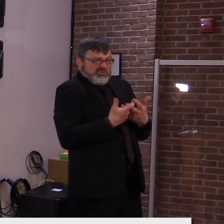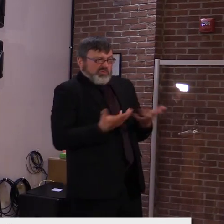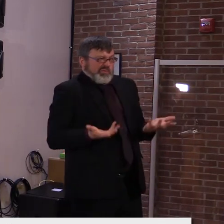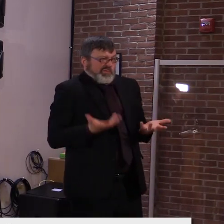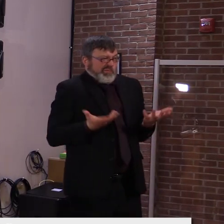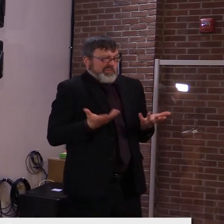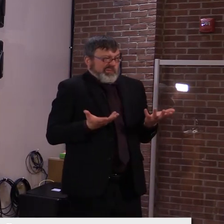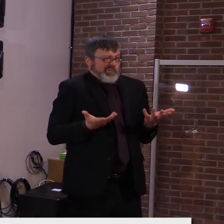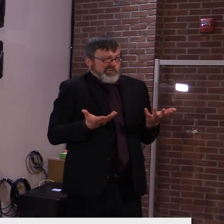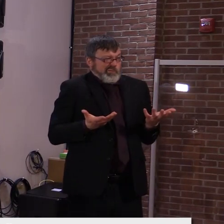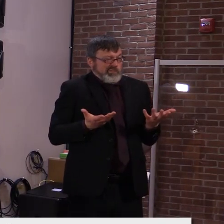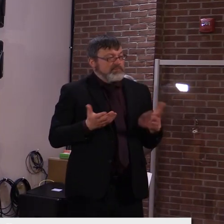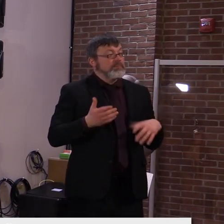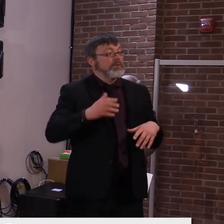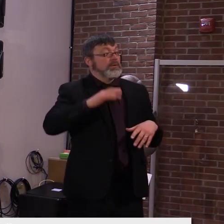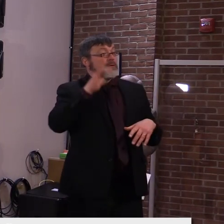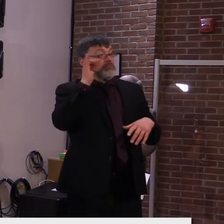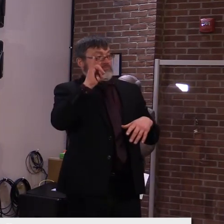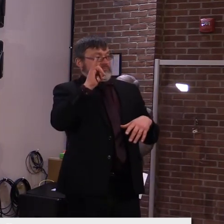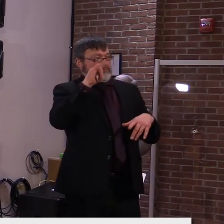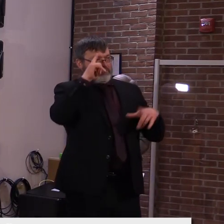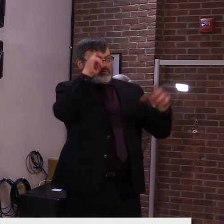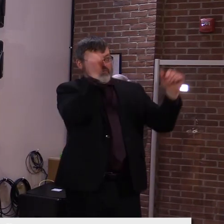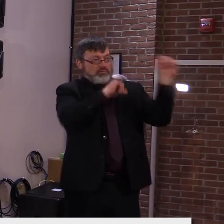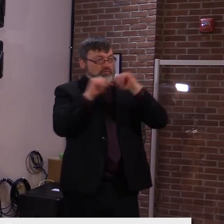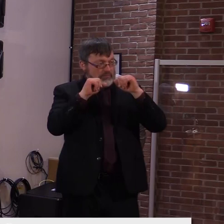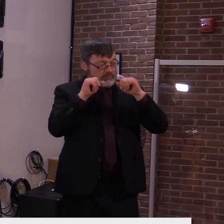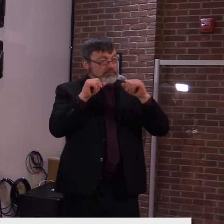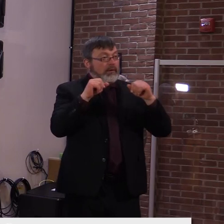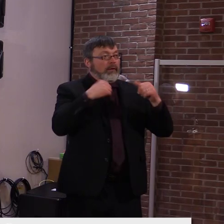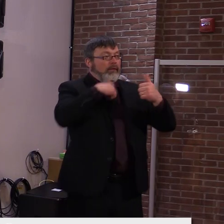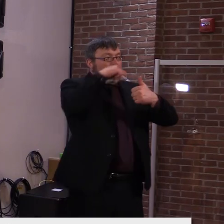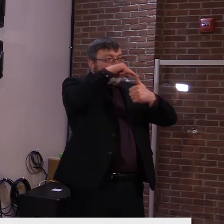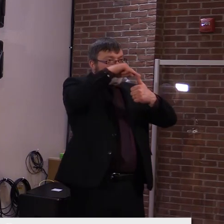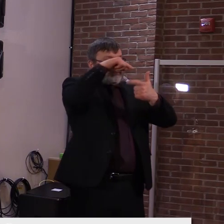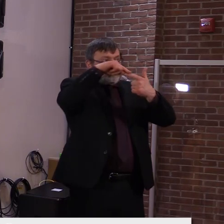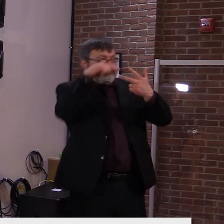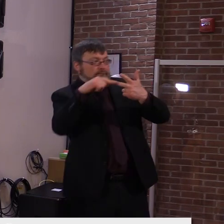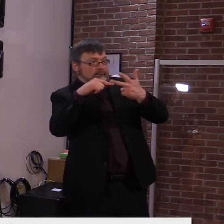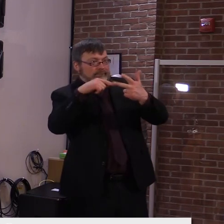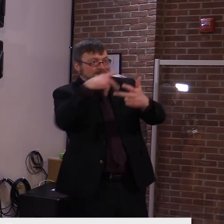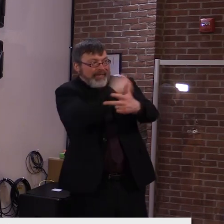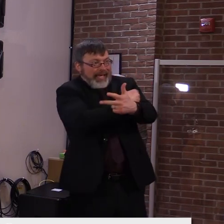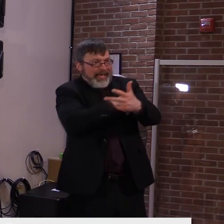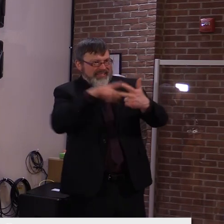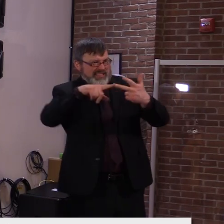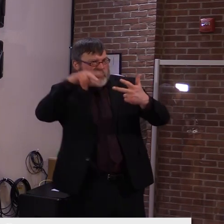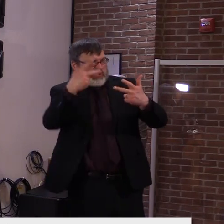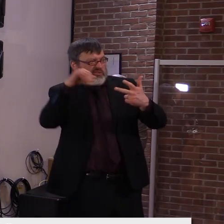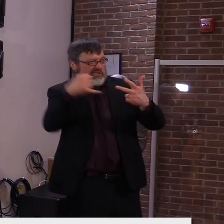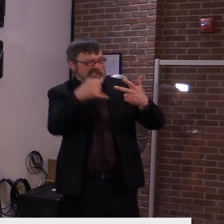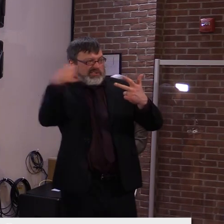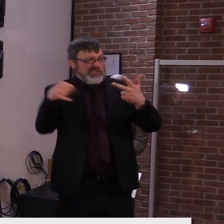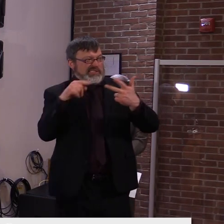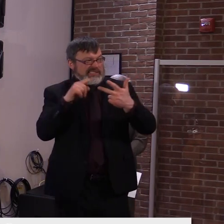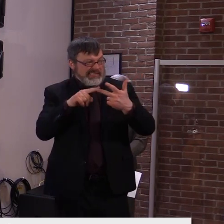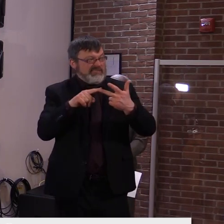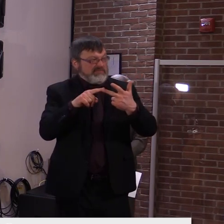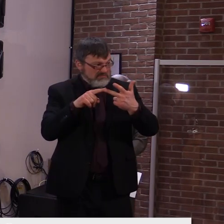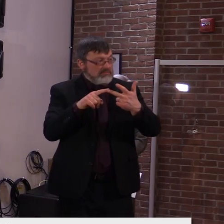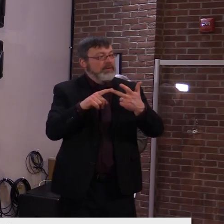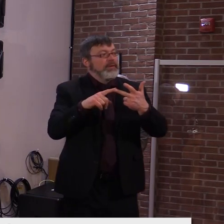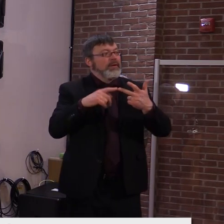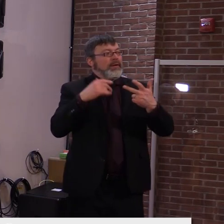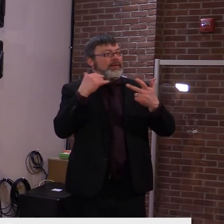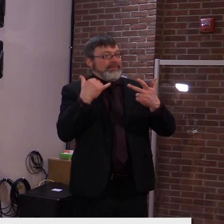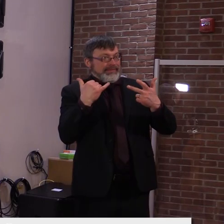vaccine coming into play, which just came through this week, we felt we could expand 1A